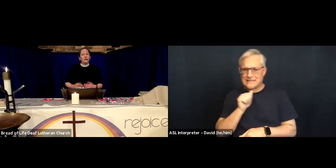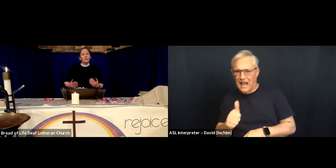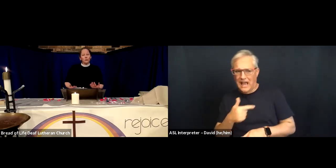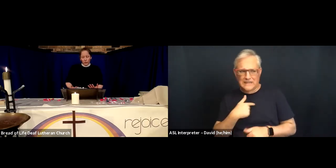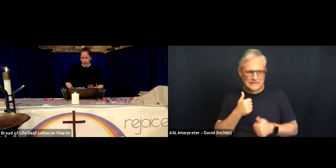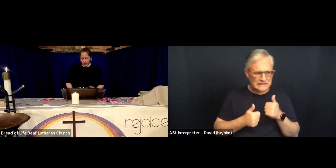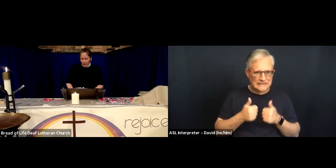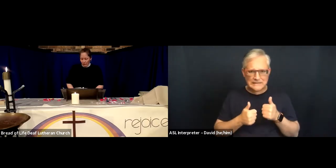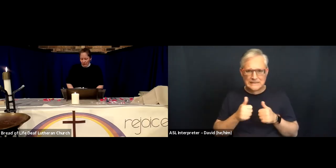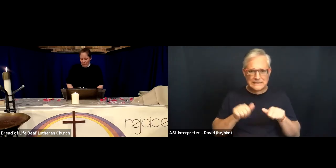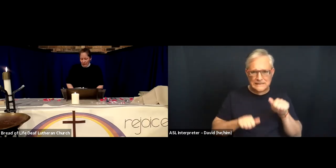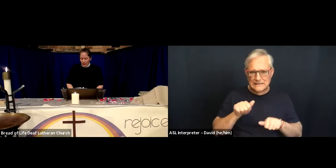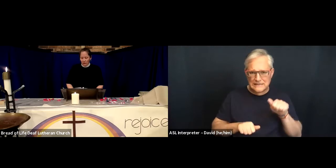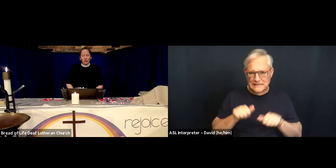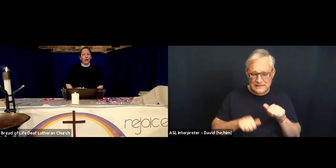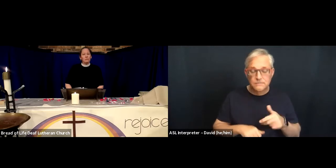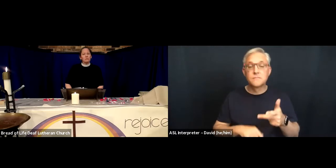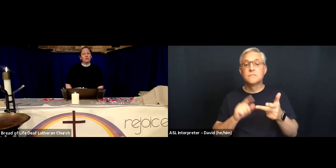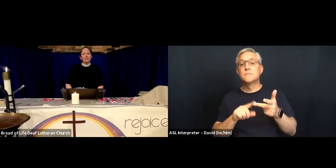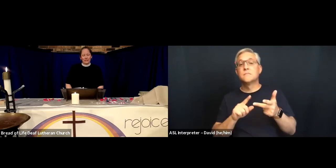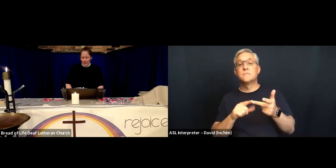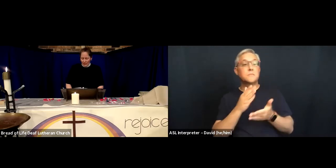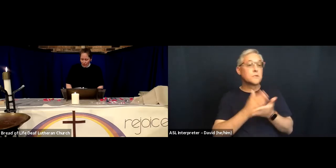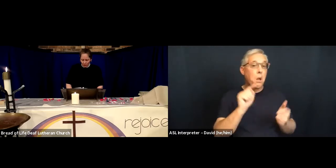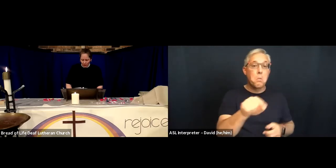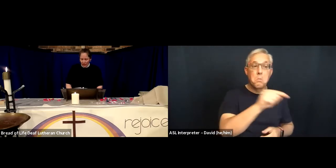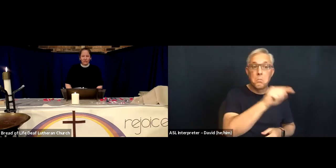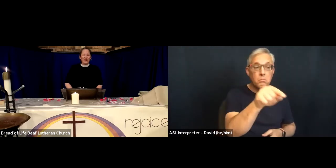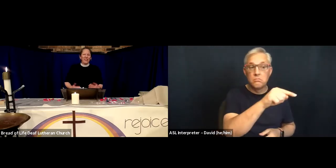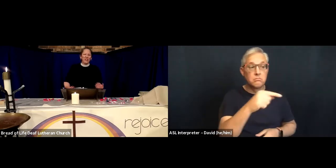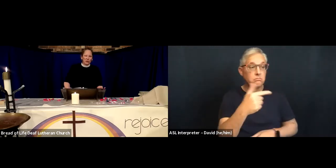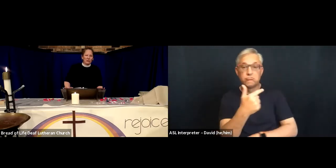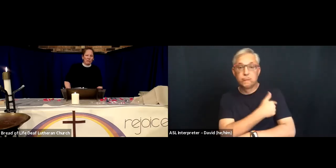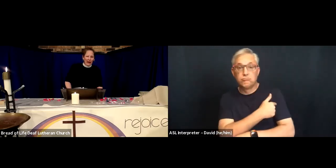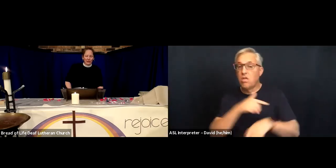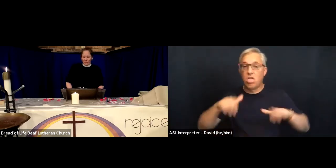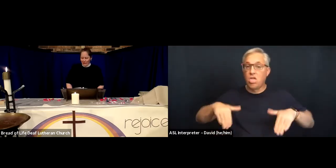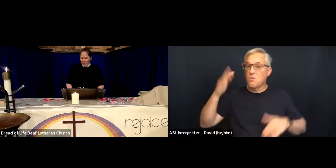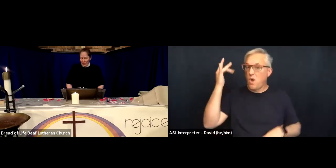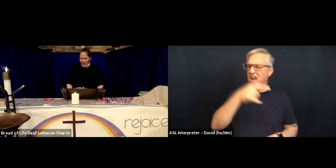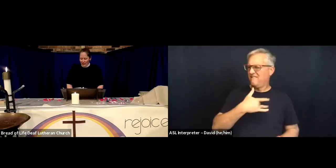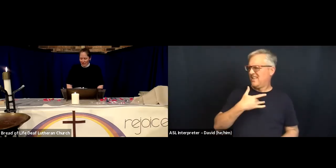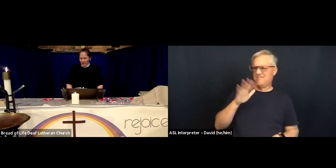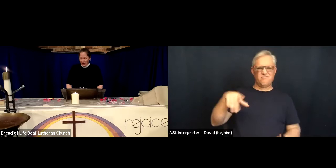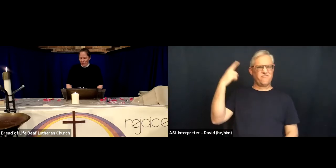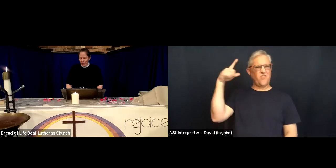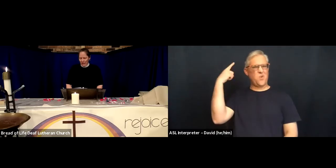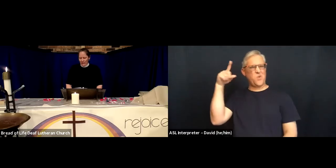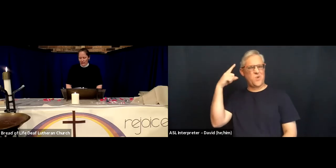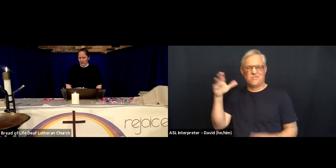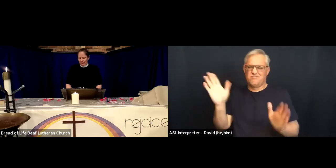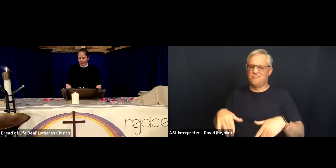And some will not be vaccinated perhaps because they don't believe it really matters if they